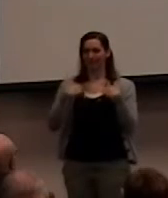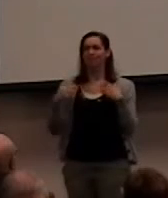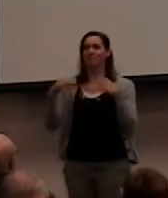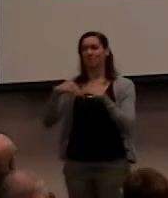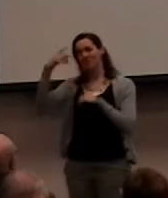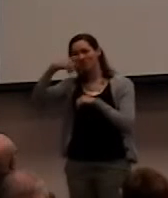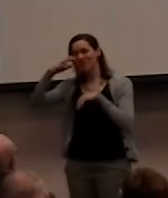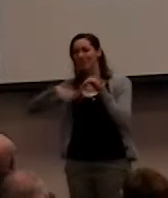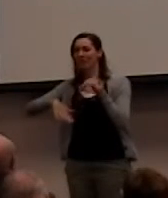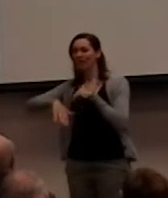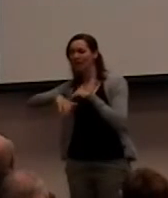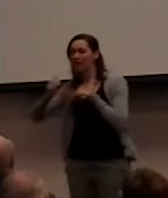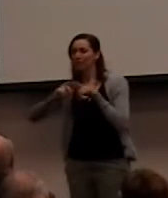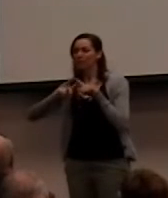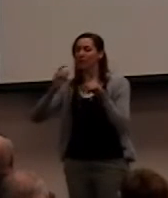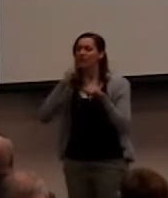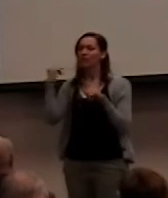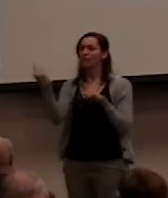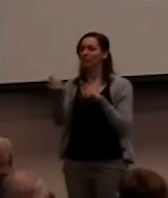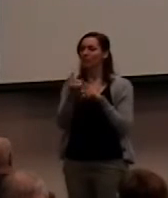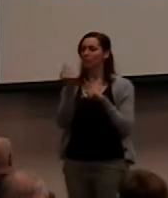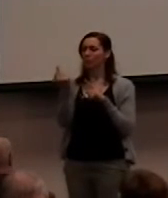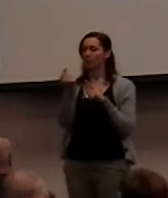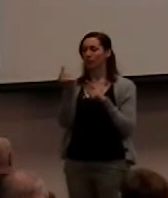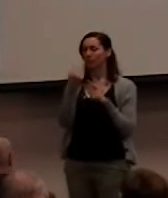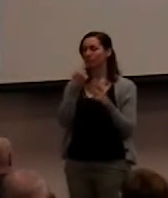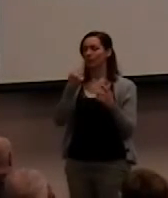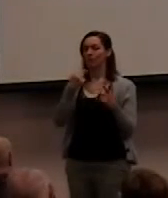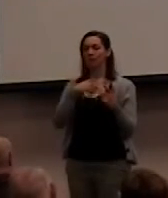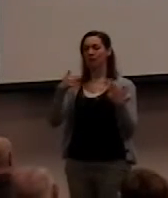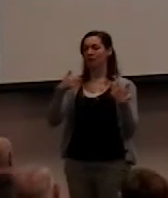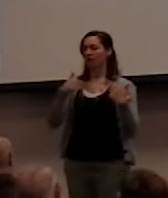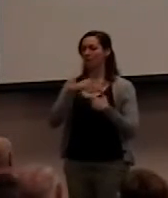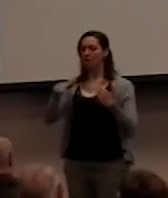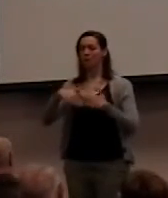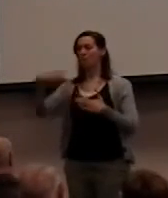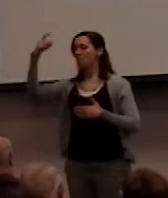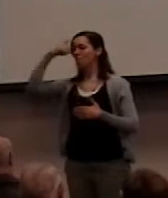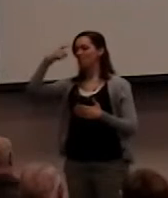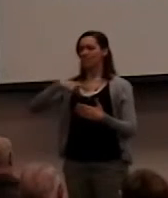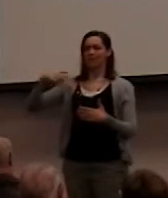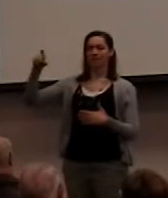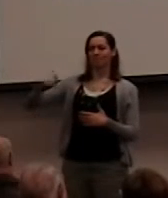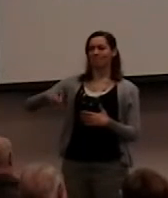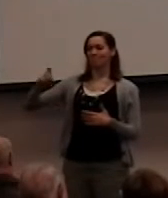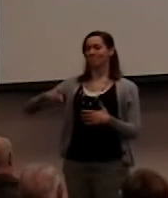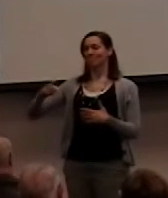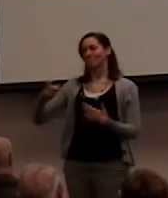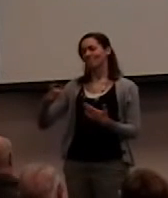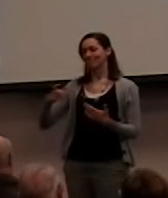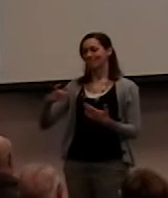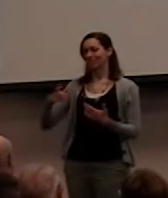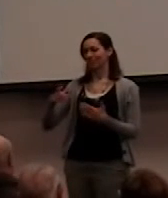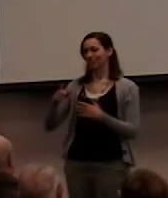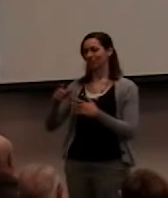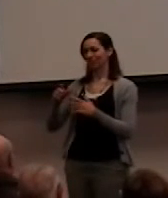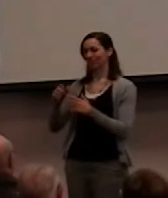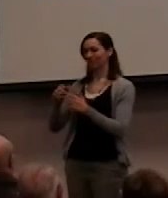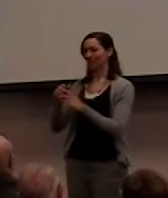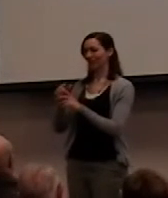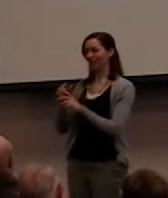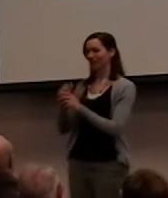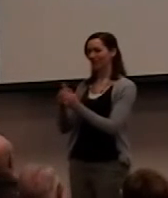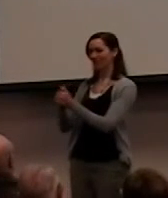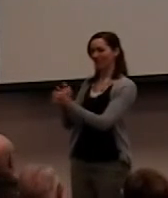others, but if somebody ever claims that they have all the wisdom they need, I would suggest you run, because